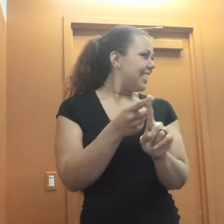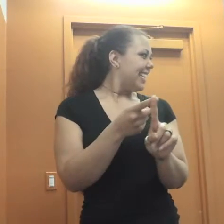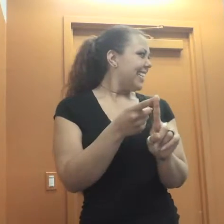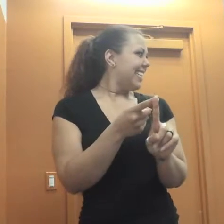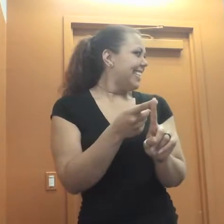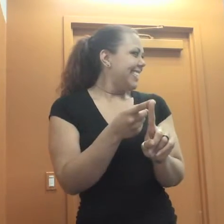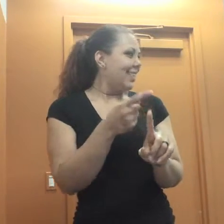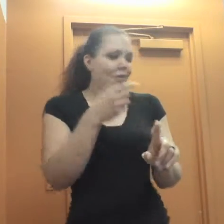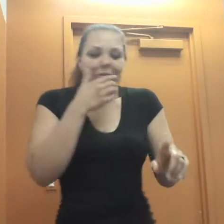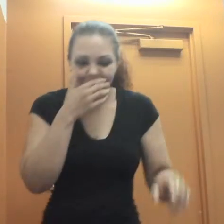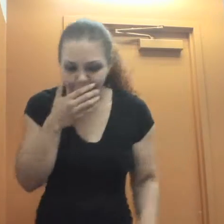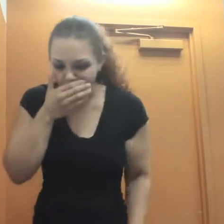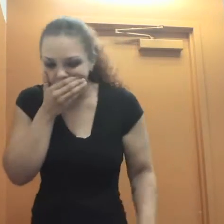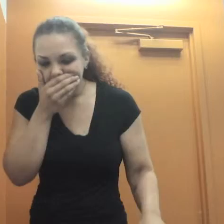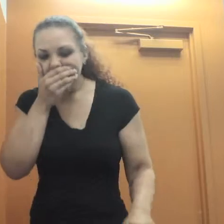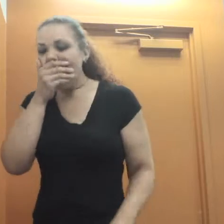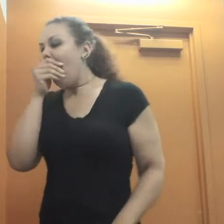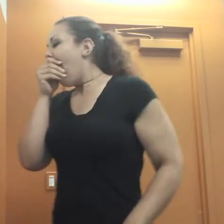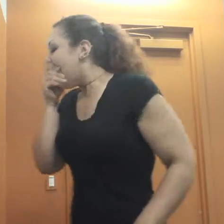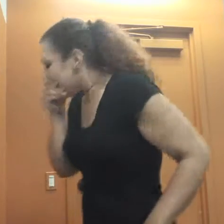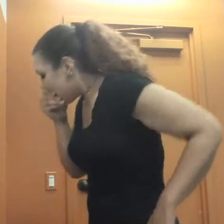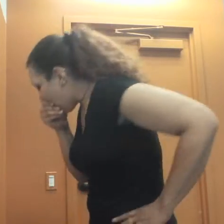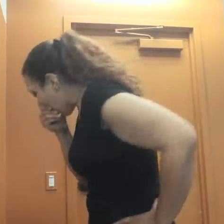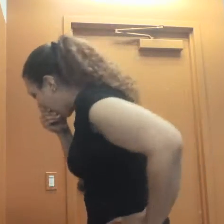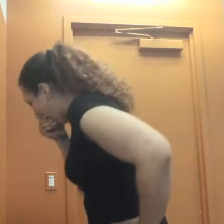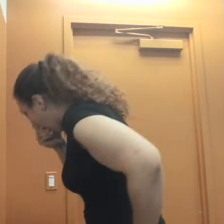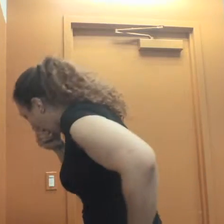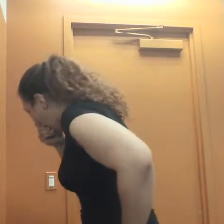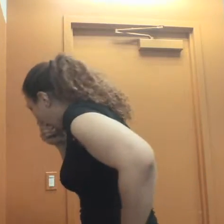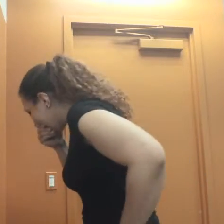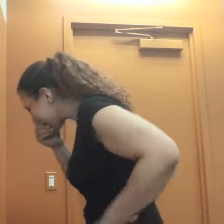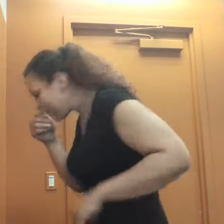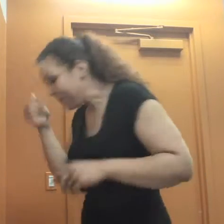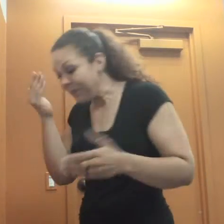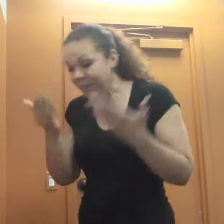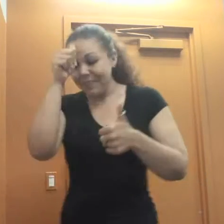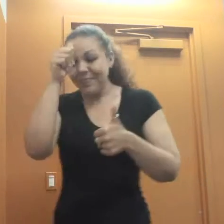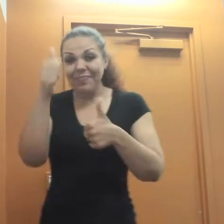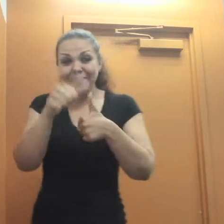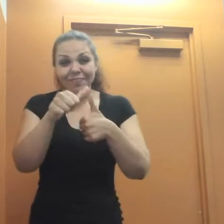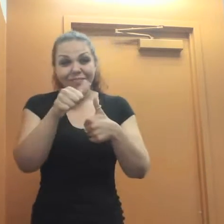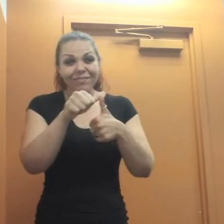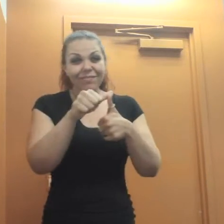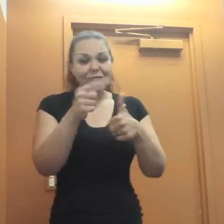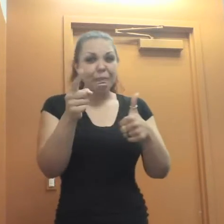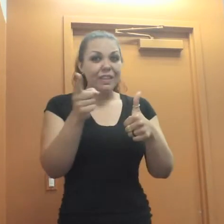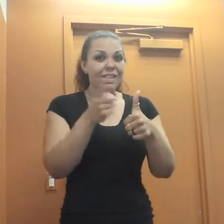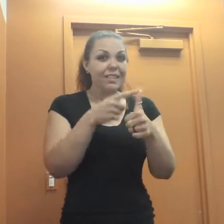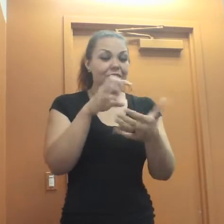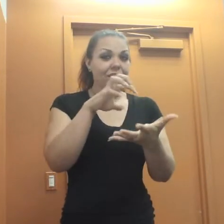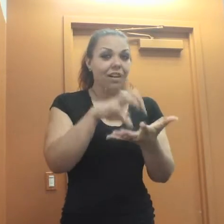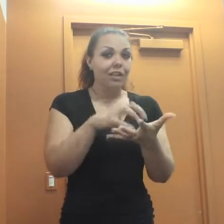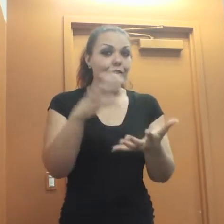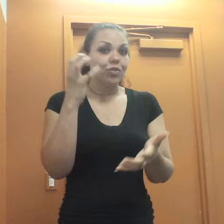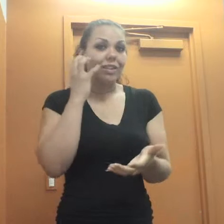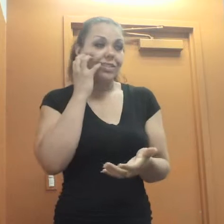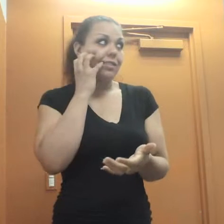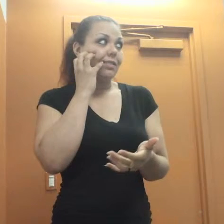container initially. Now, you may recall that we said initial concentrations are indicated by putting a